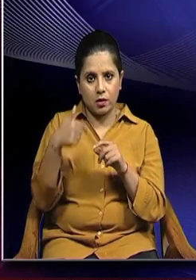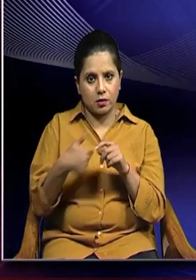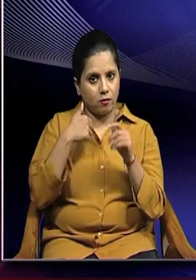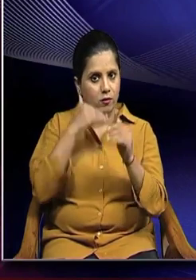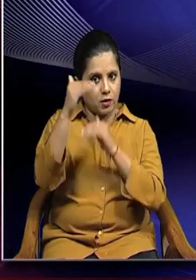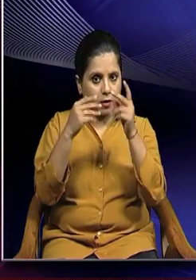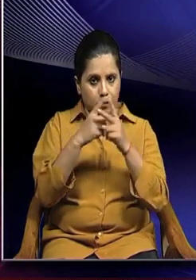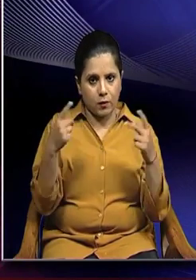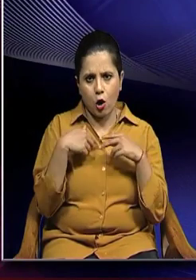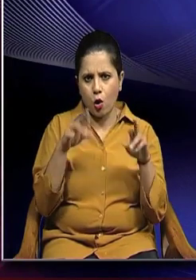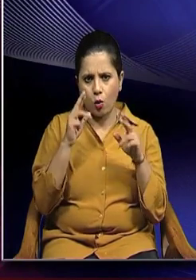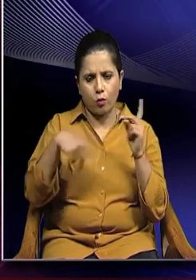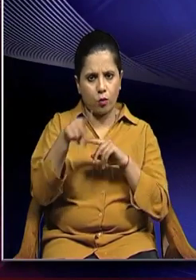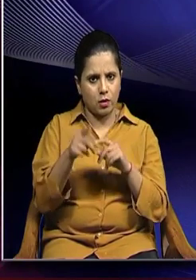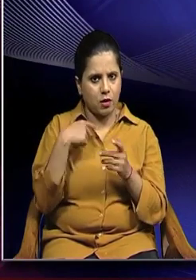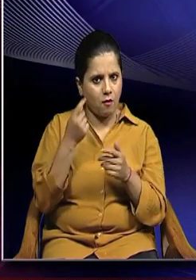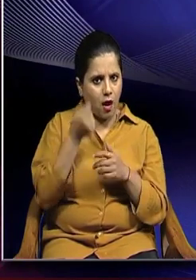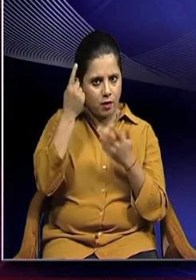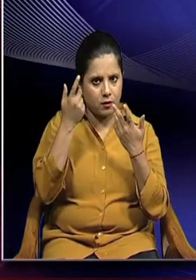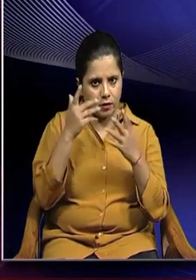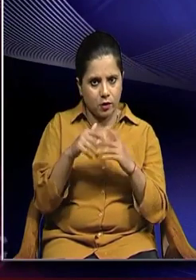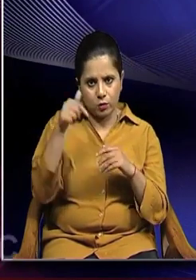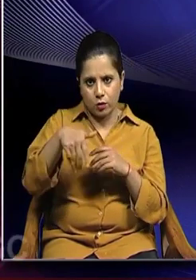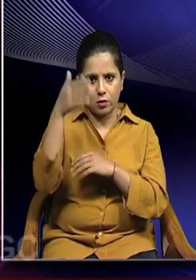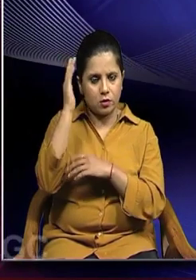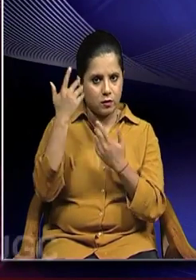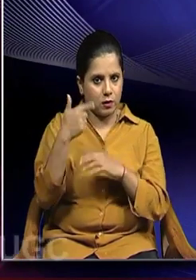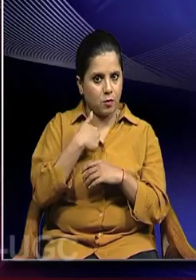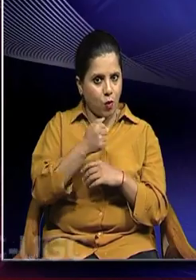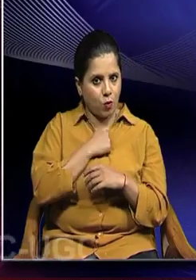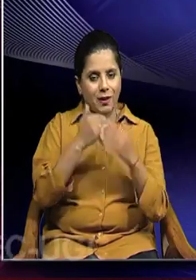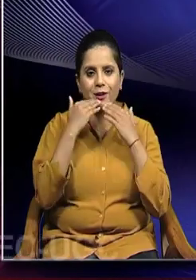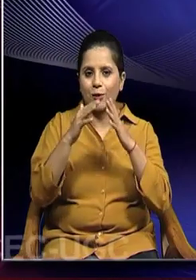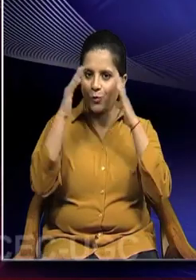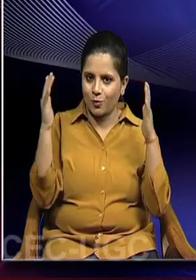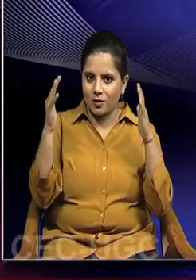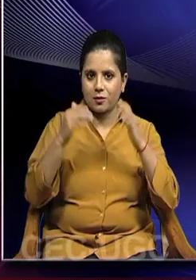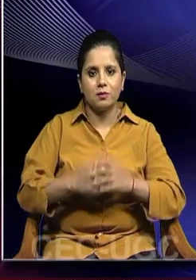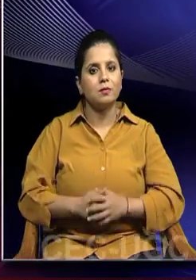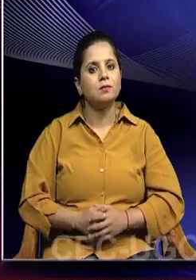development. I hope you must have understood today's lecture of mine. Thank you so much.